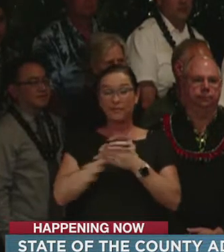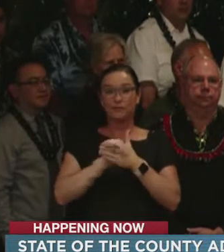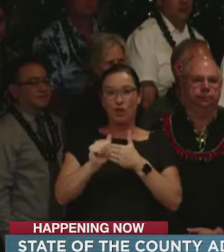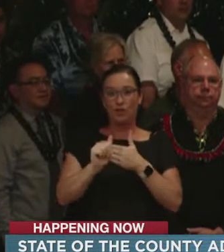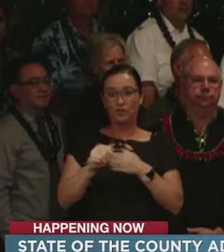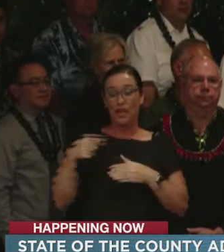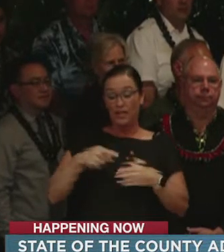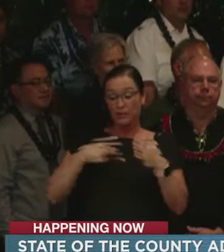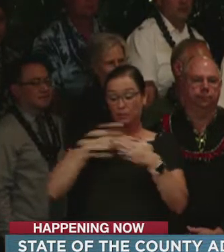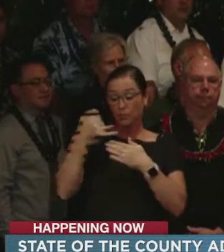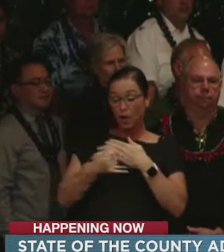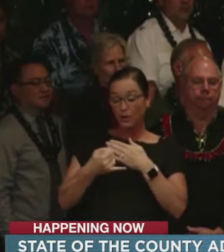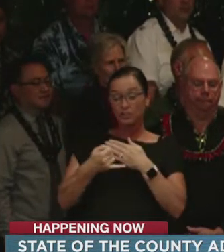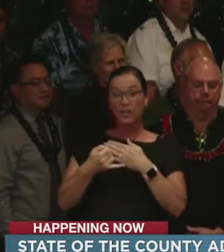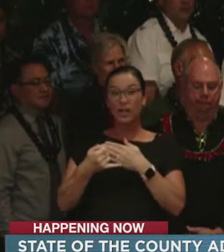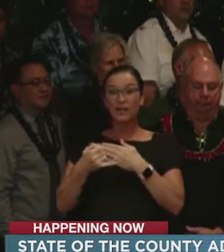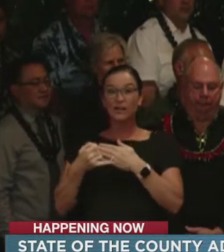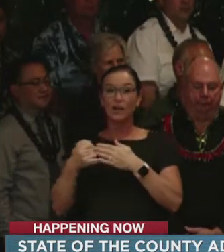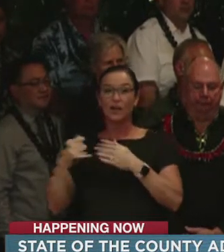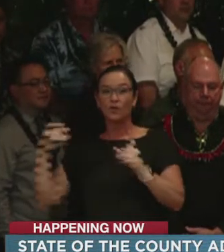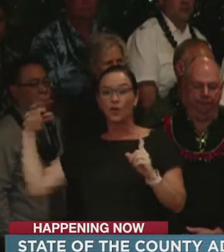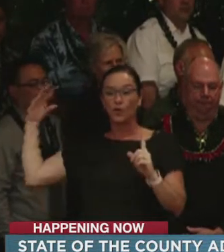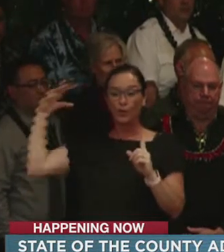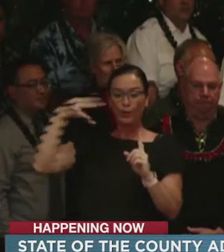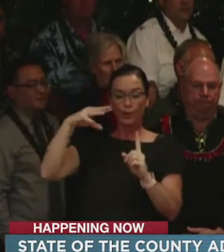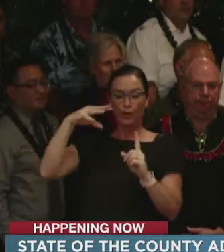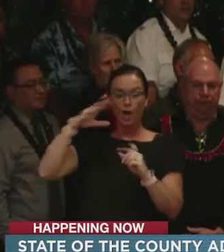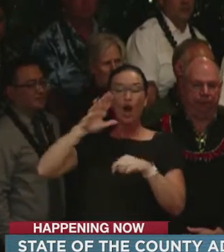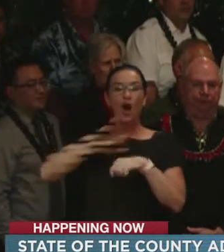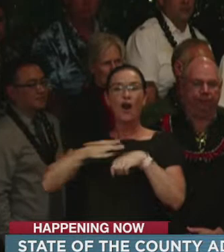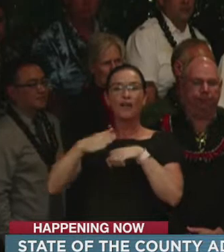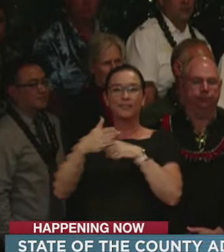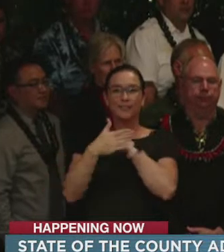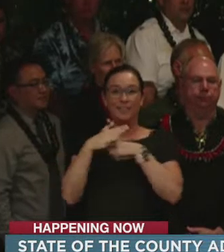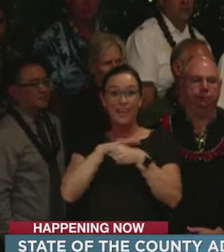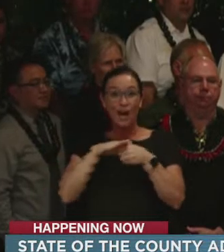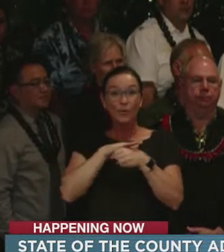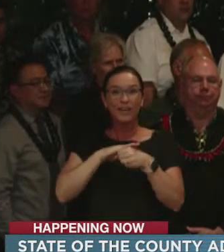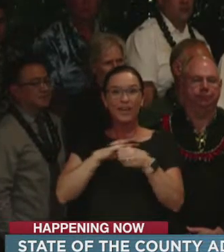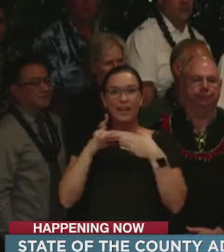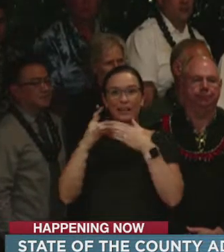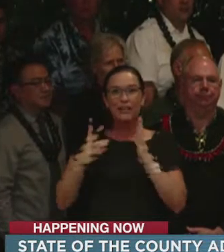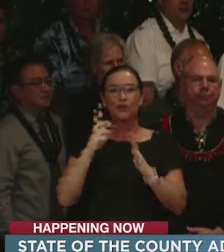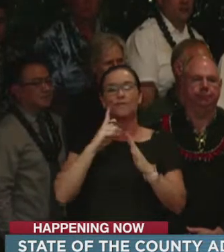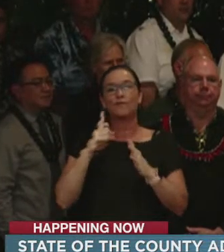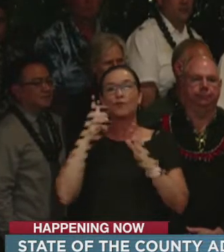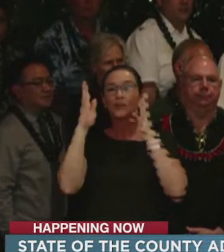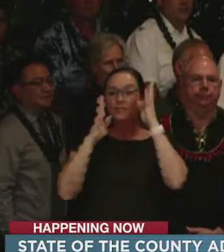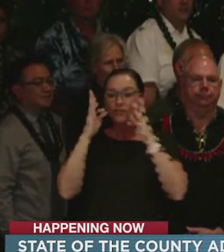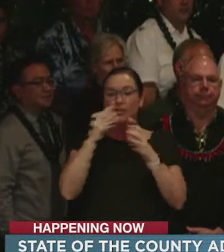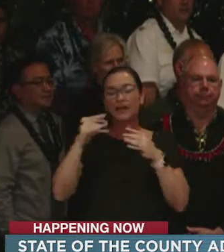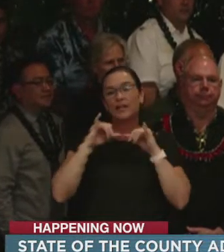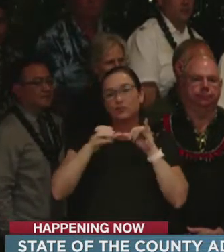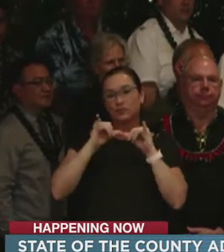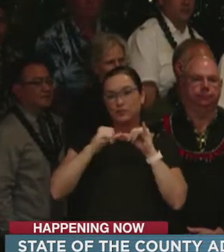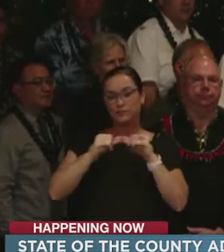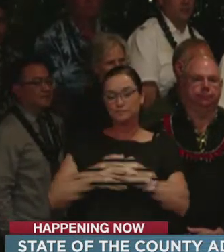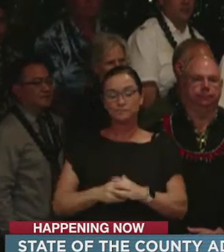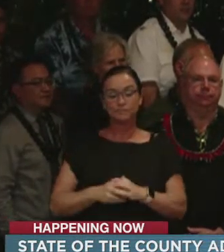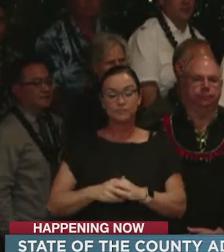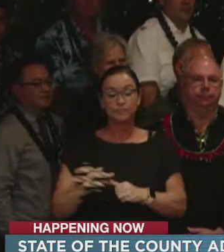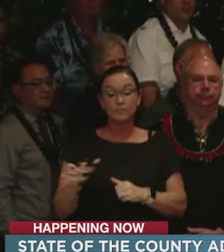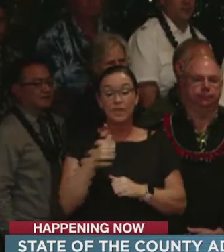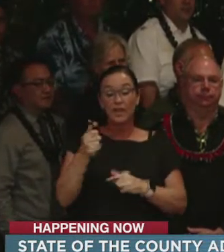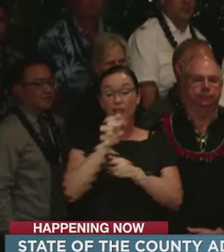project shined a national spotlight on our county as a leader in engineering innovation. Another card dealt to us